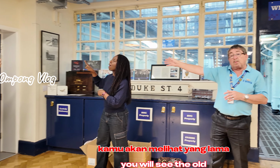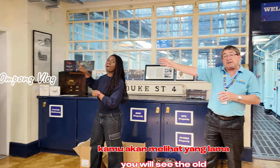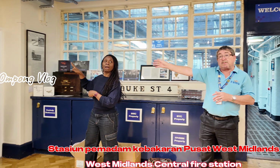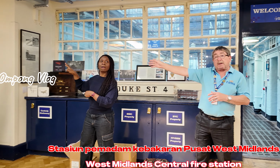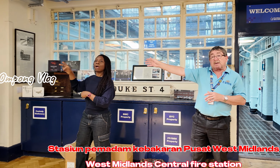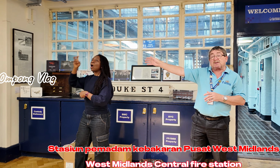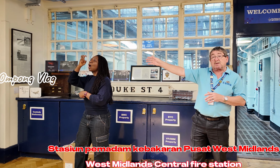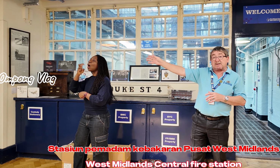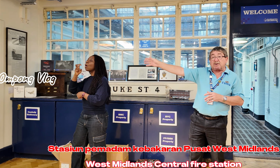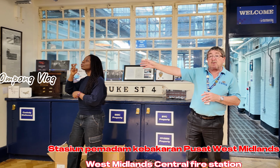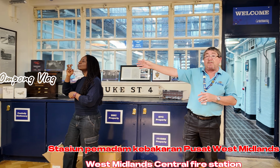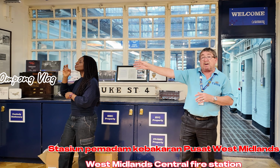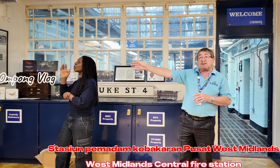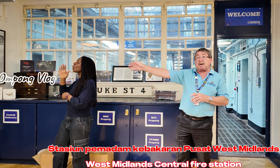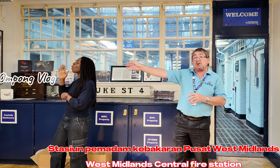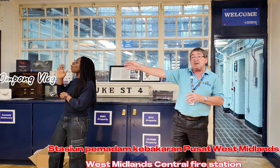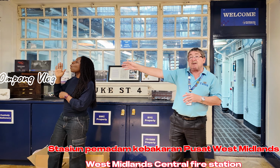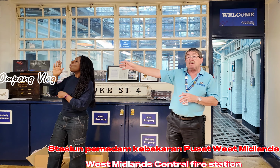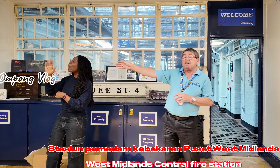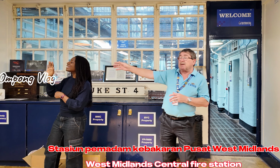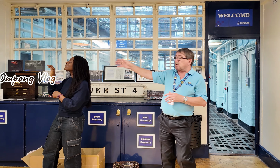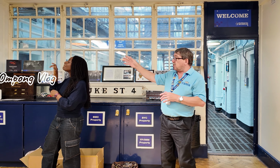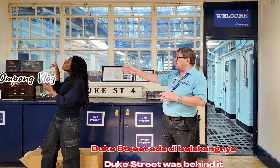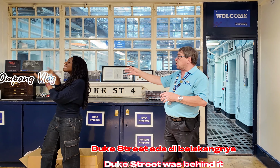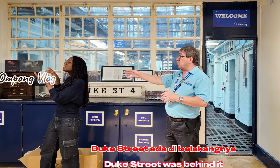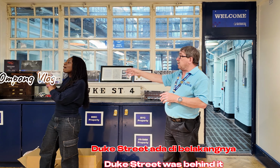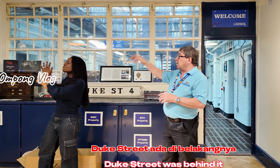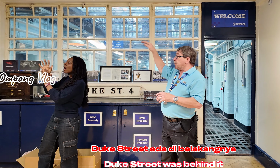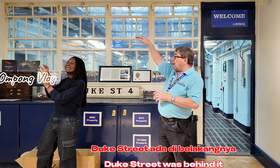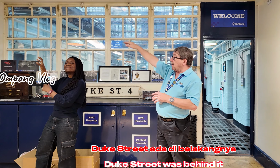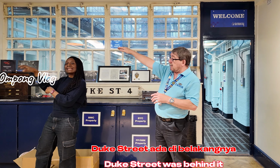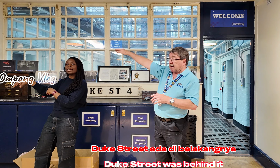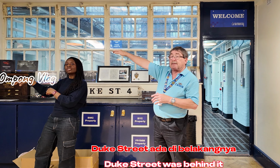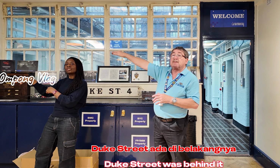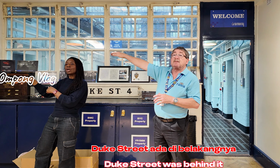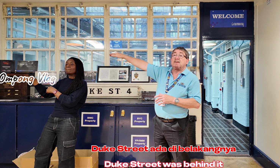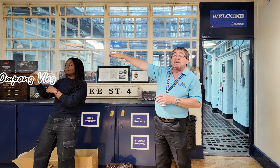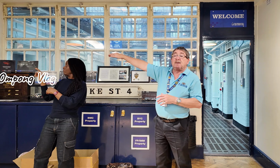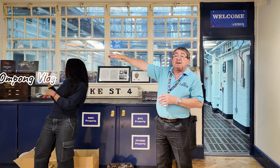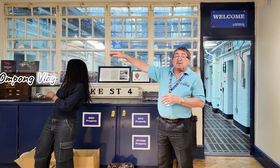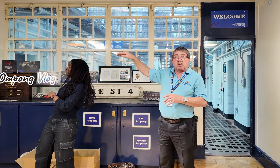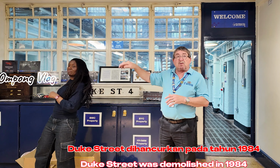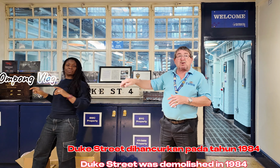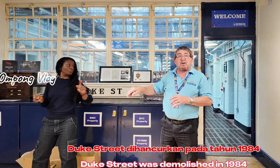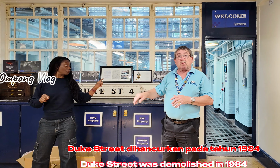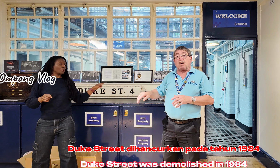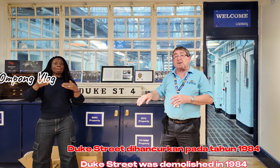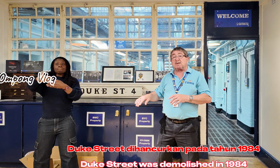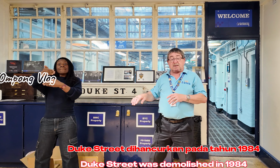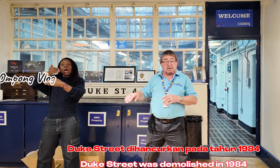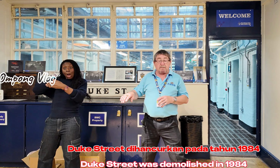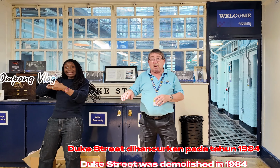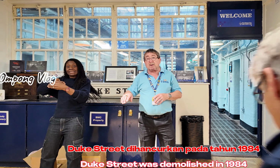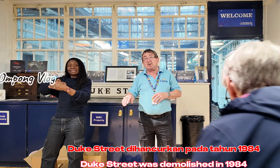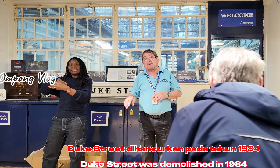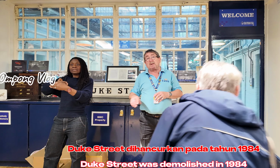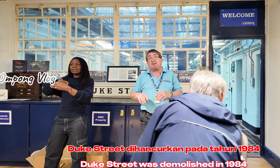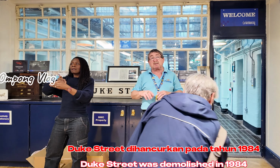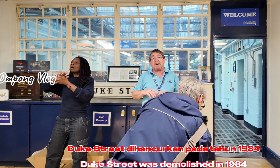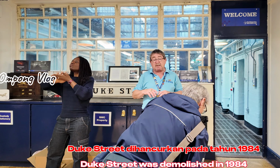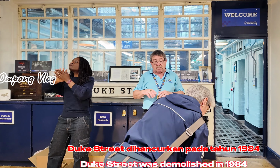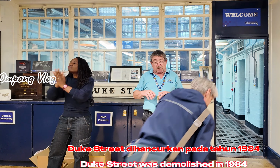old West Midlands Central Fire Station. Duke Street was behind it. Duke Street was